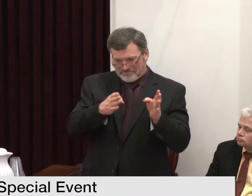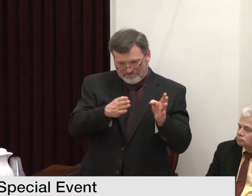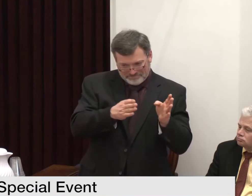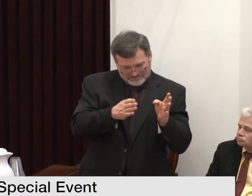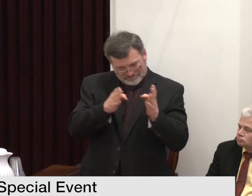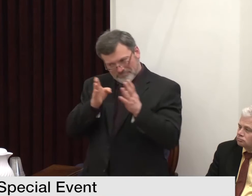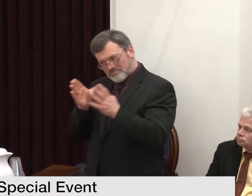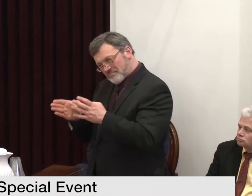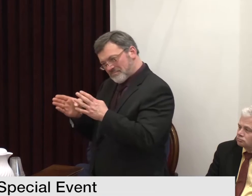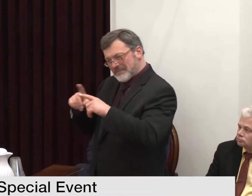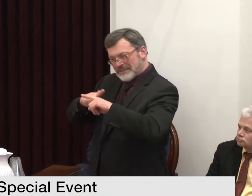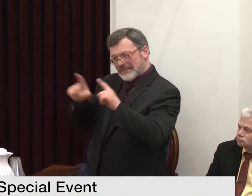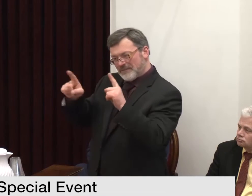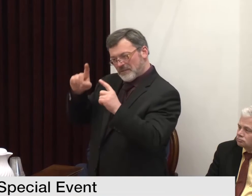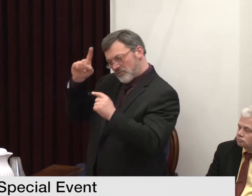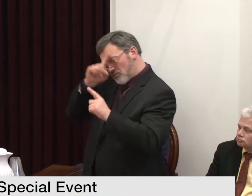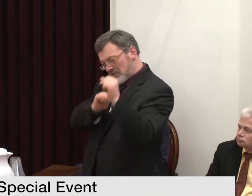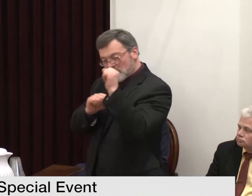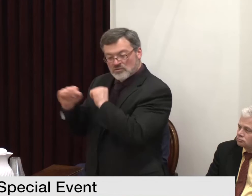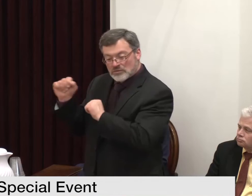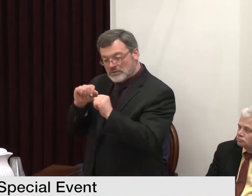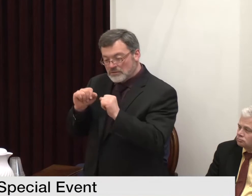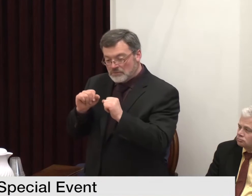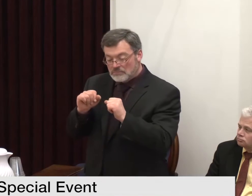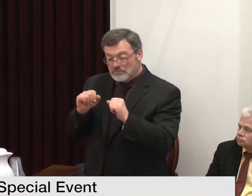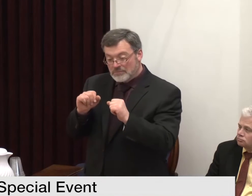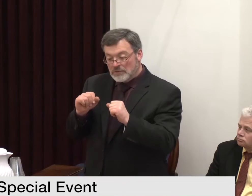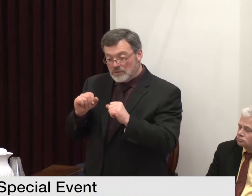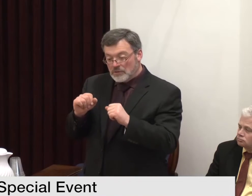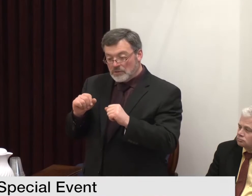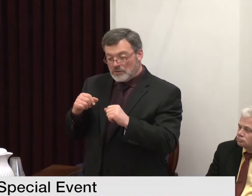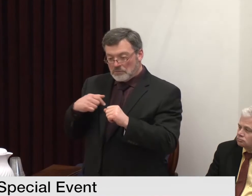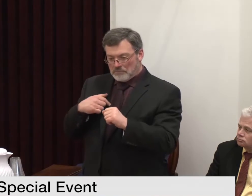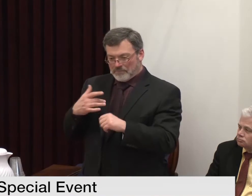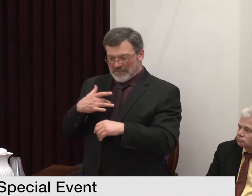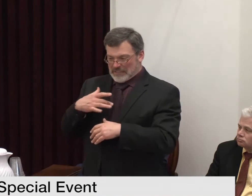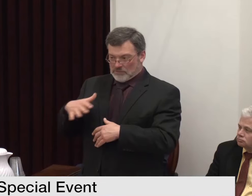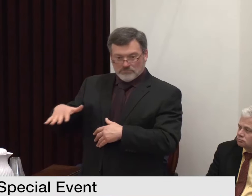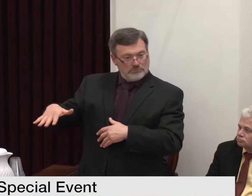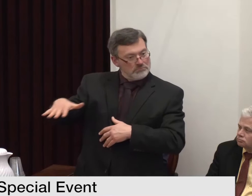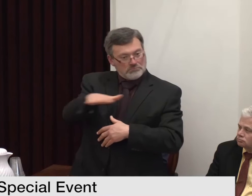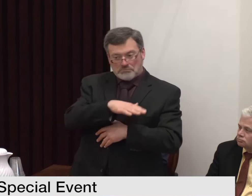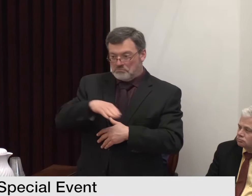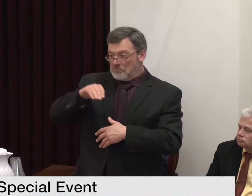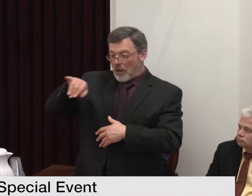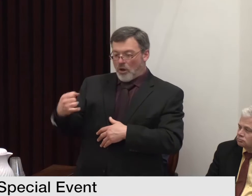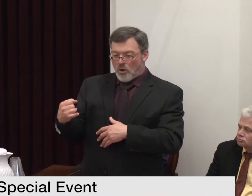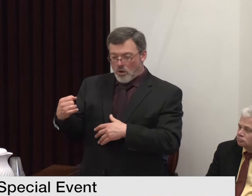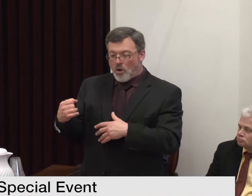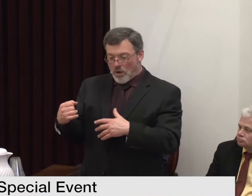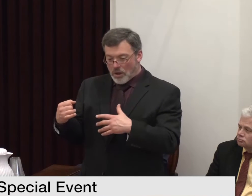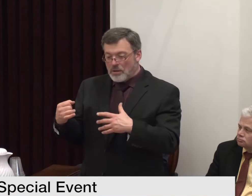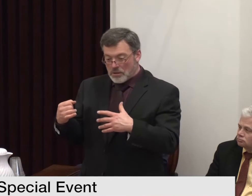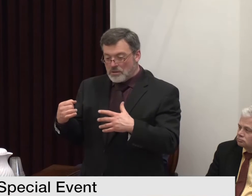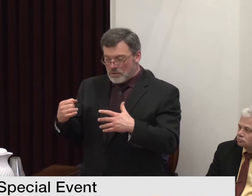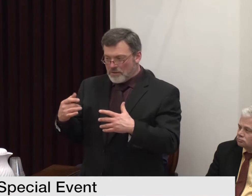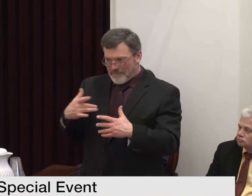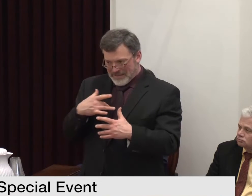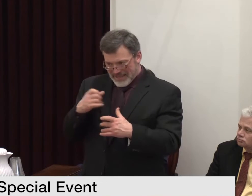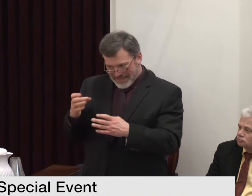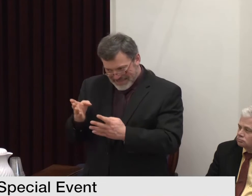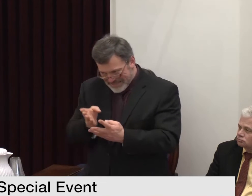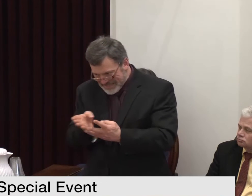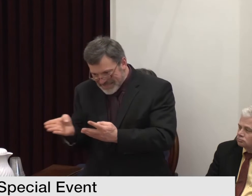A middle majority of this legislature can help Vermont find the sweet spot where we do the hard policy